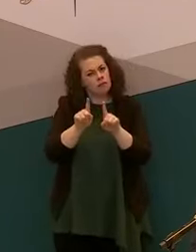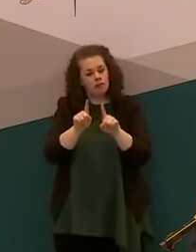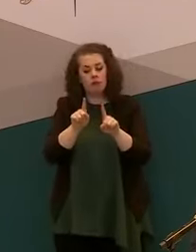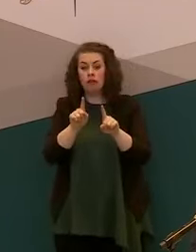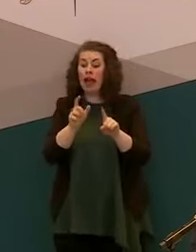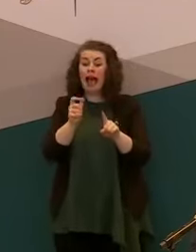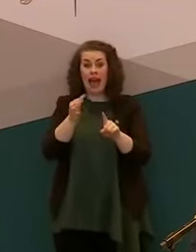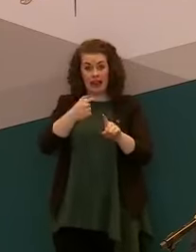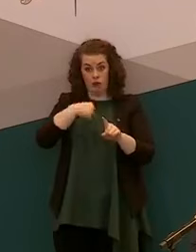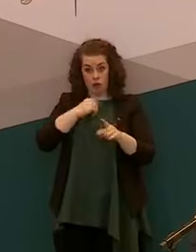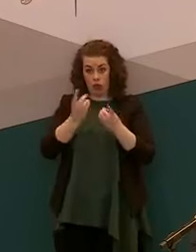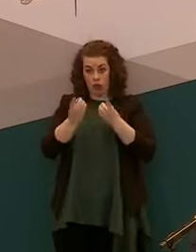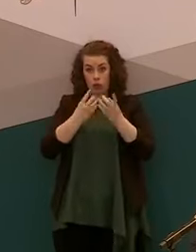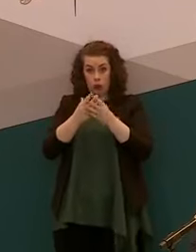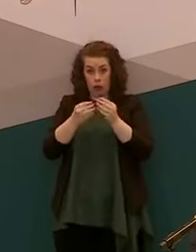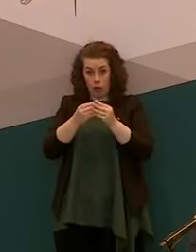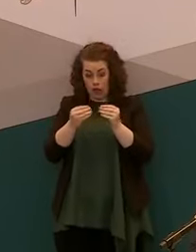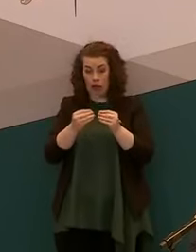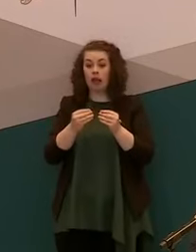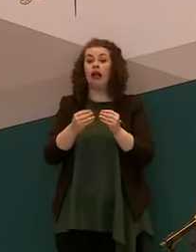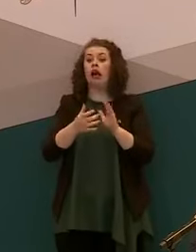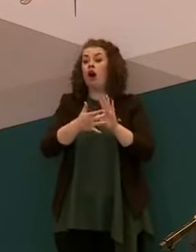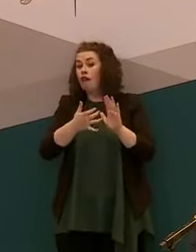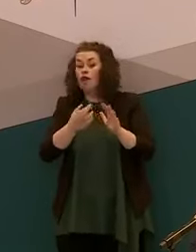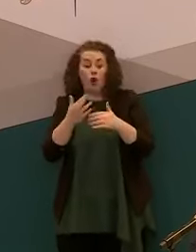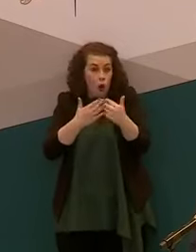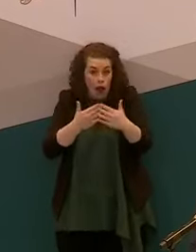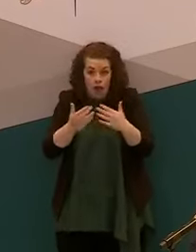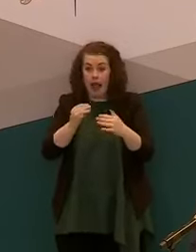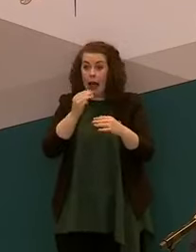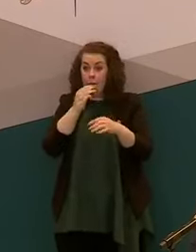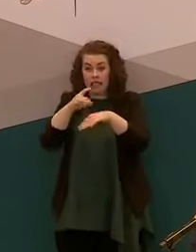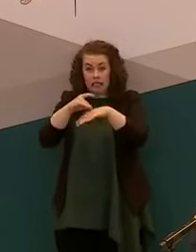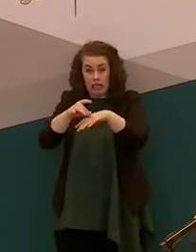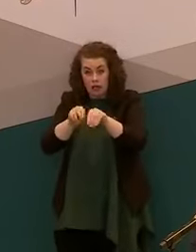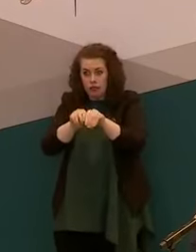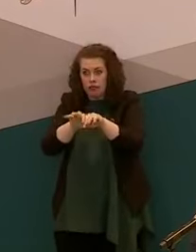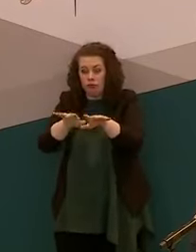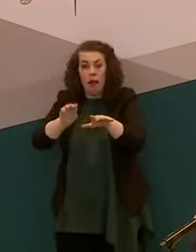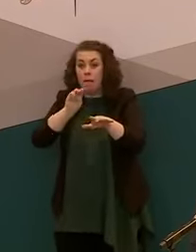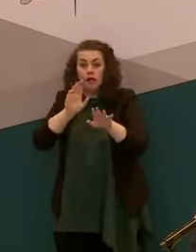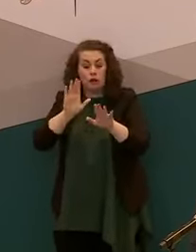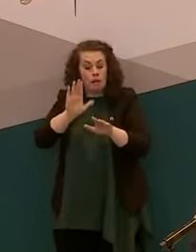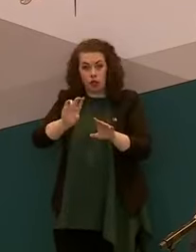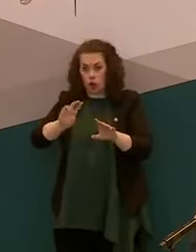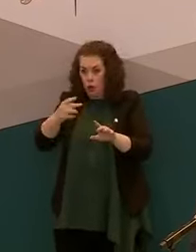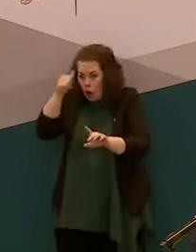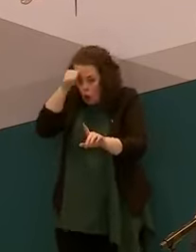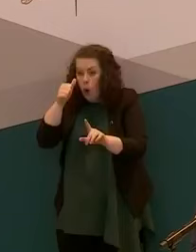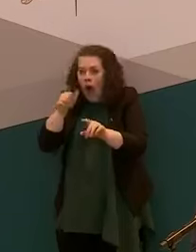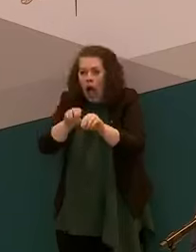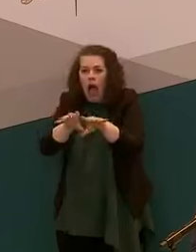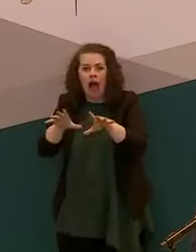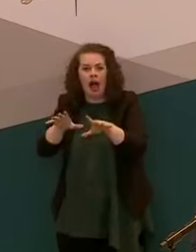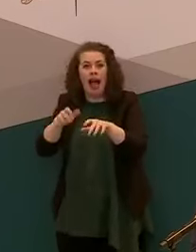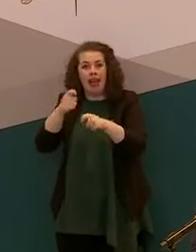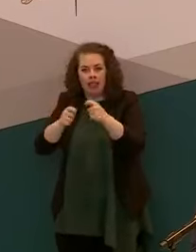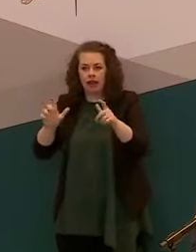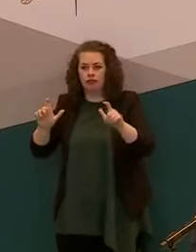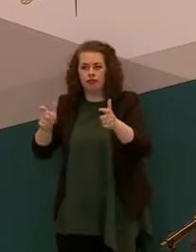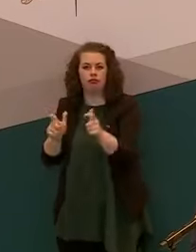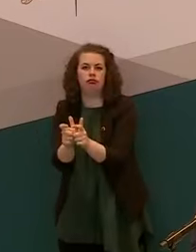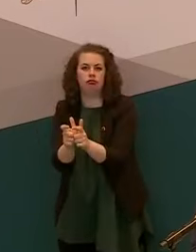that we take leads to more infection than we might have anticipated, we have to be really quick in picking that up and then addressing what it is we need to